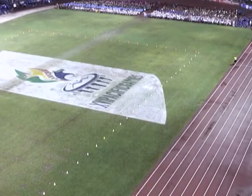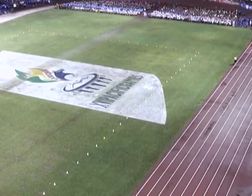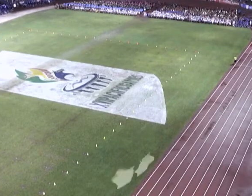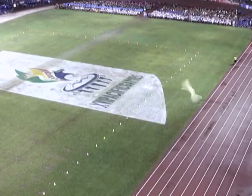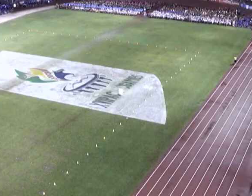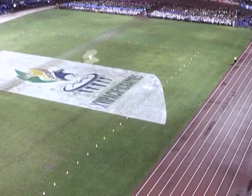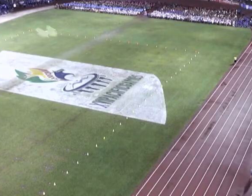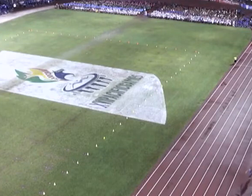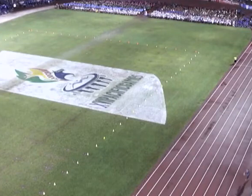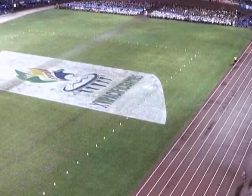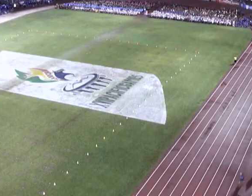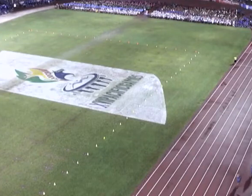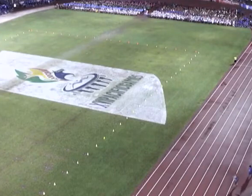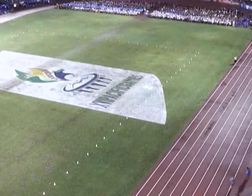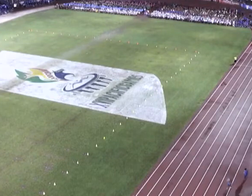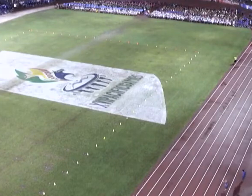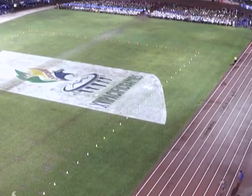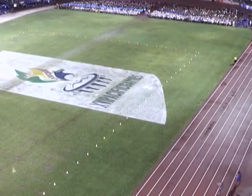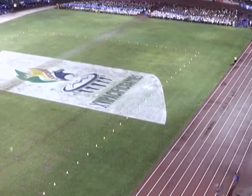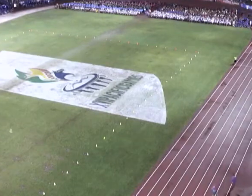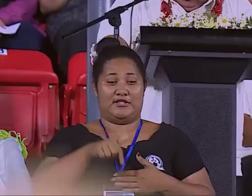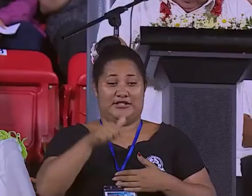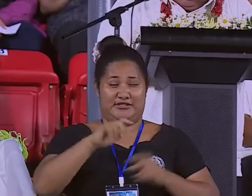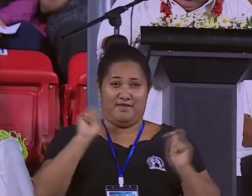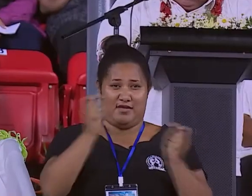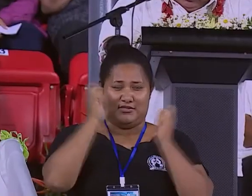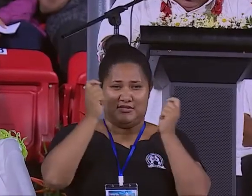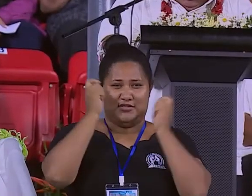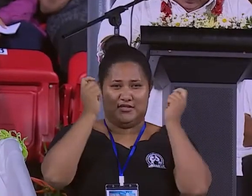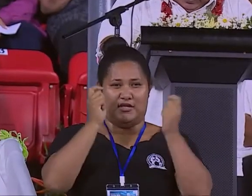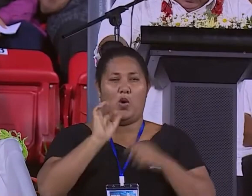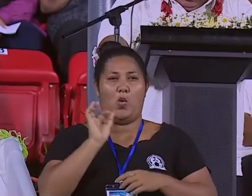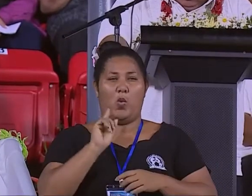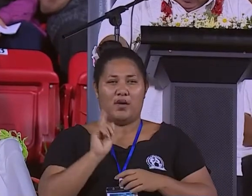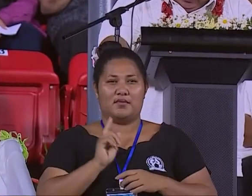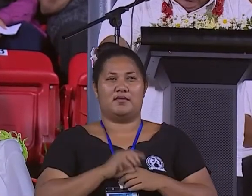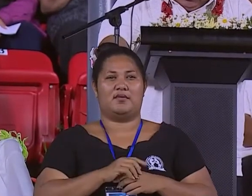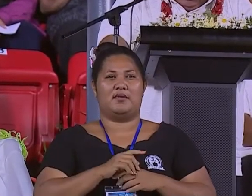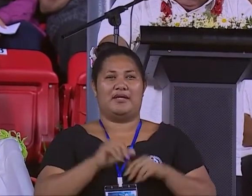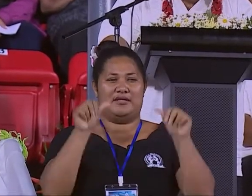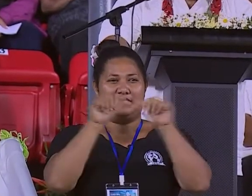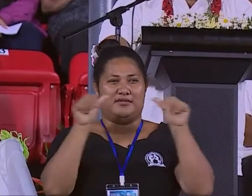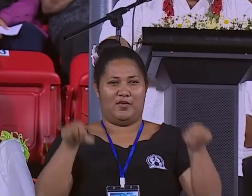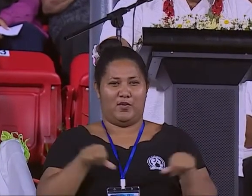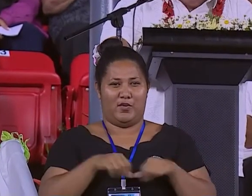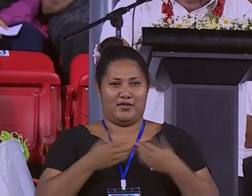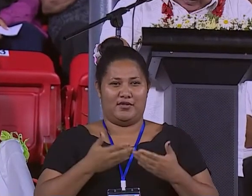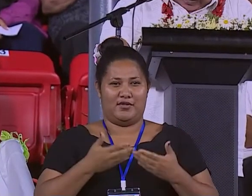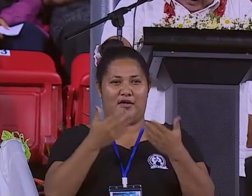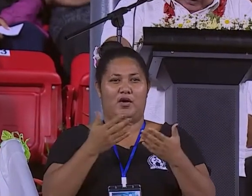acknowledge that this event was initially awarded to Nukol